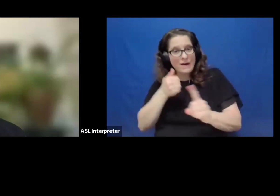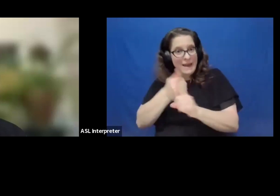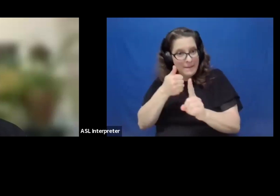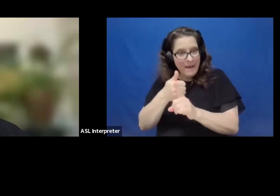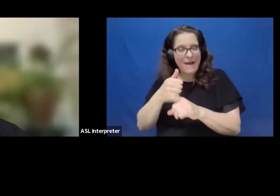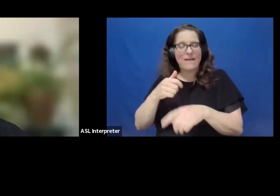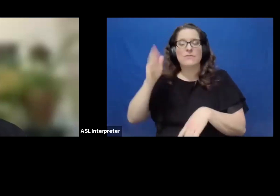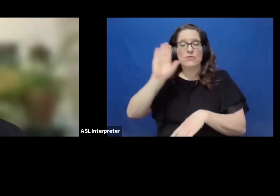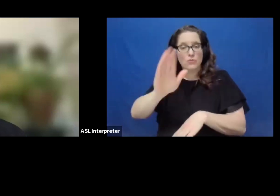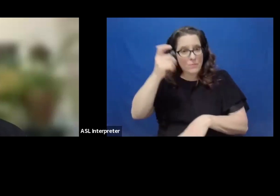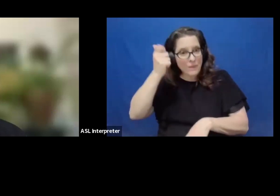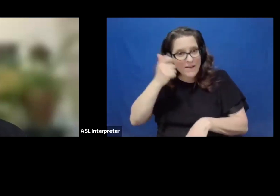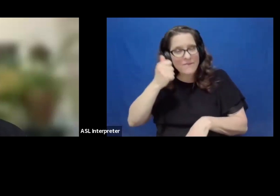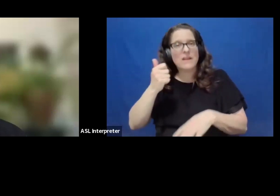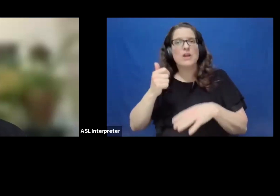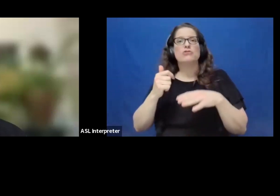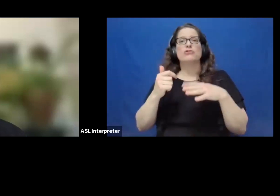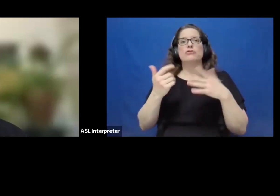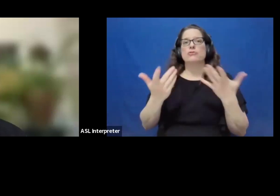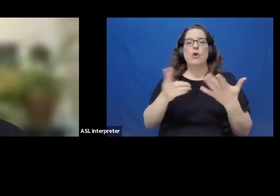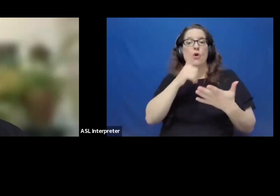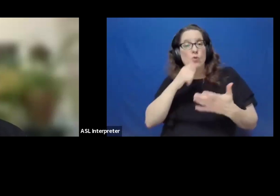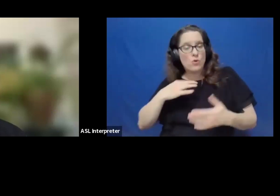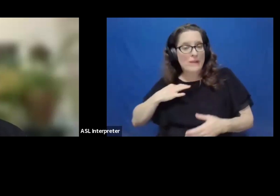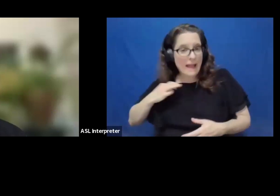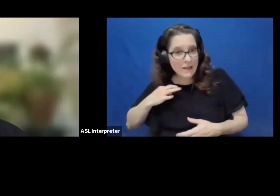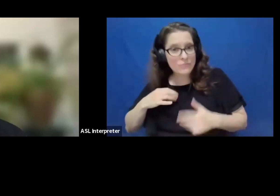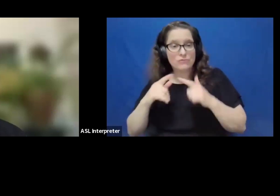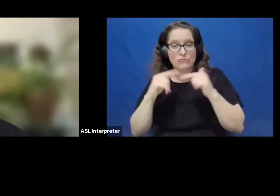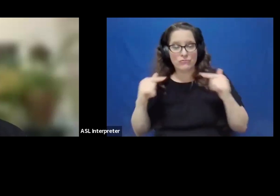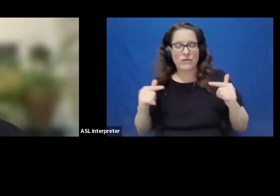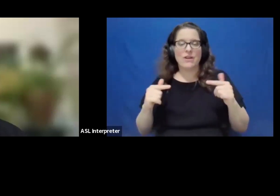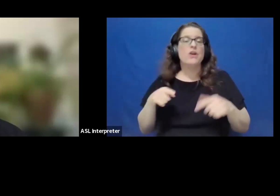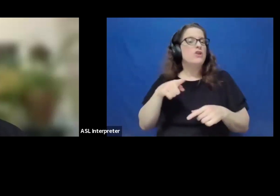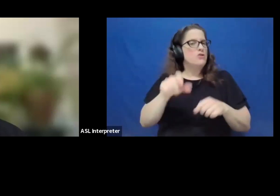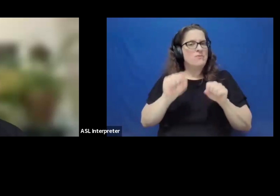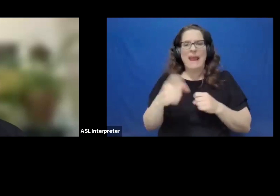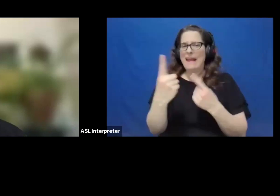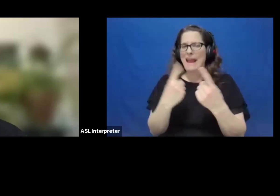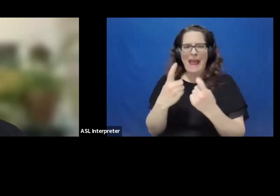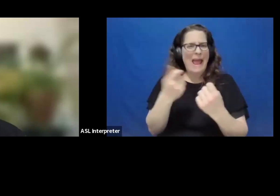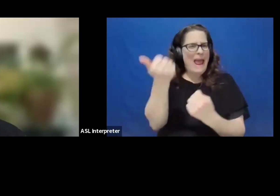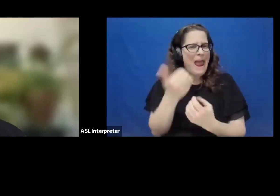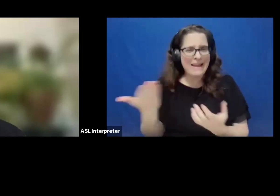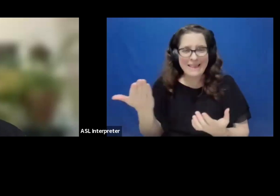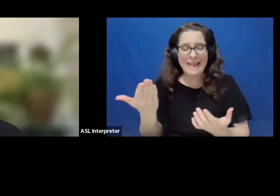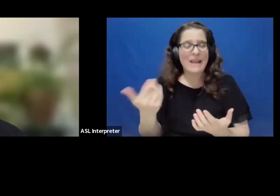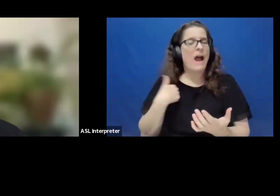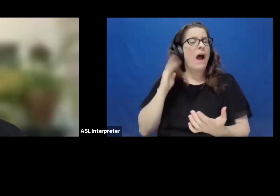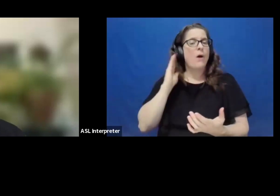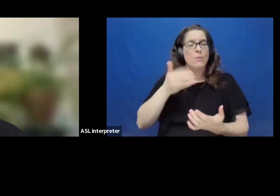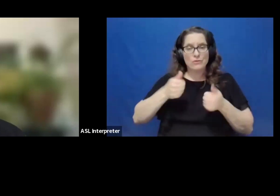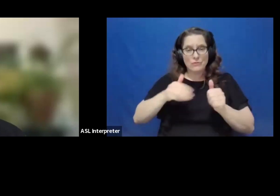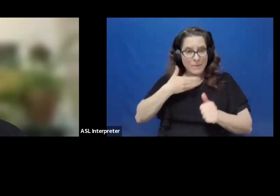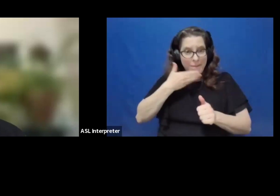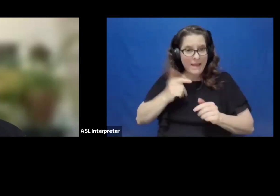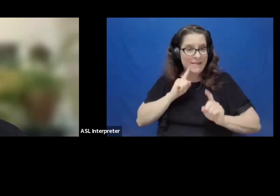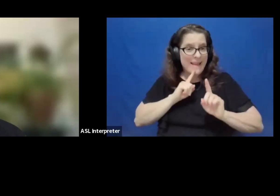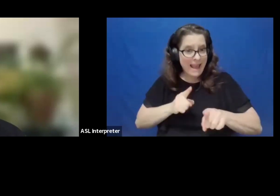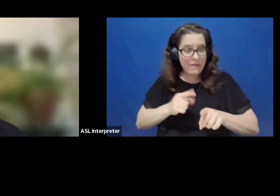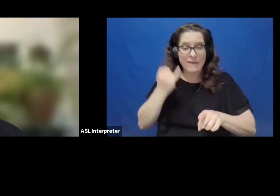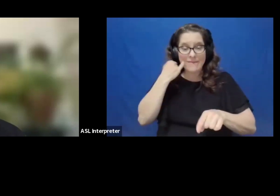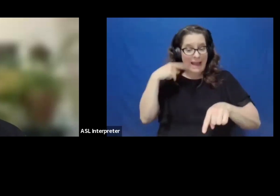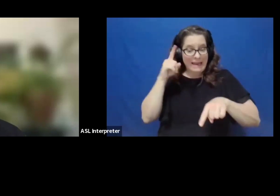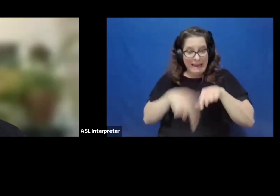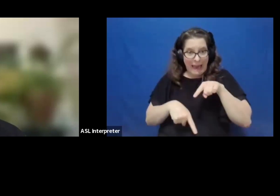can ask any question you like, and I will do my best to answer it. And if I'm unable to answer it, I